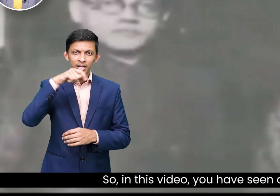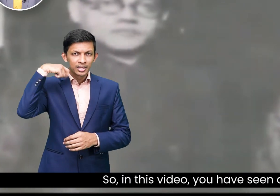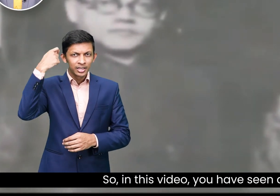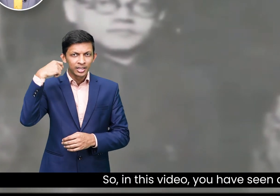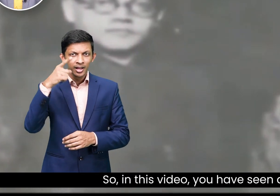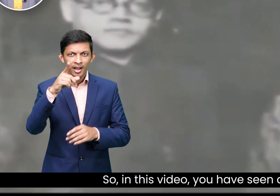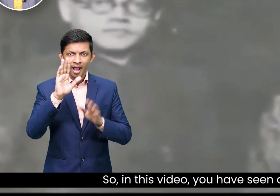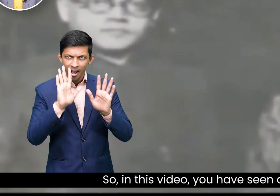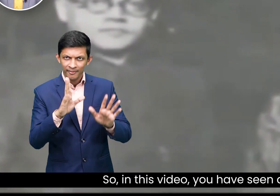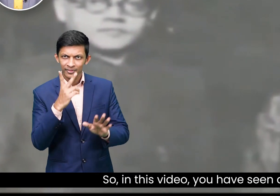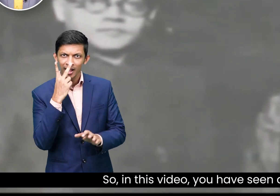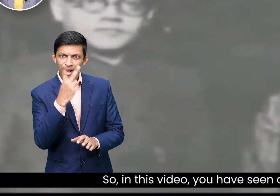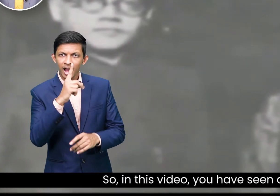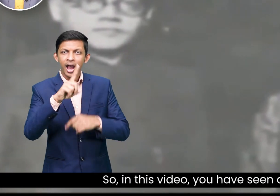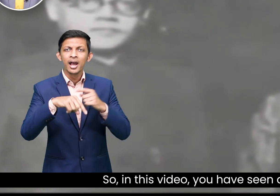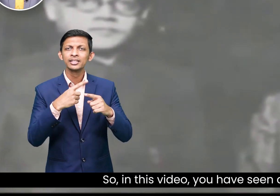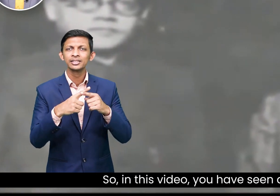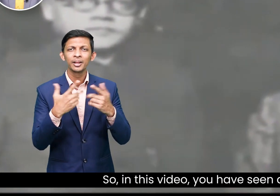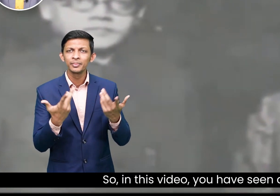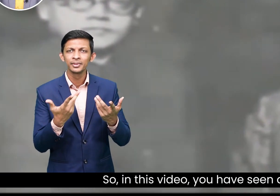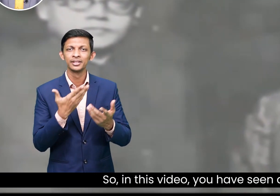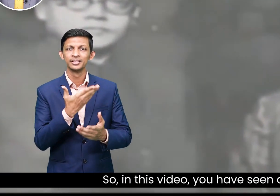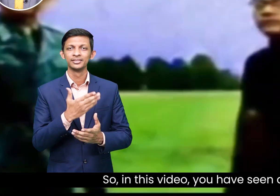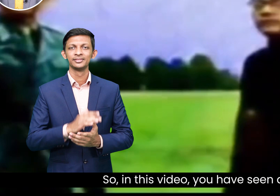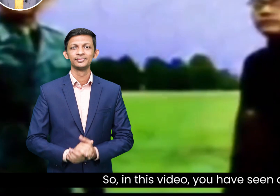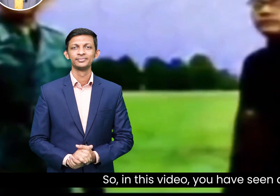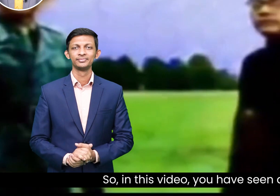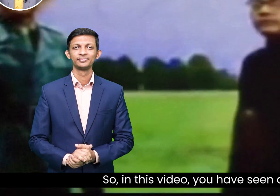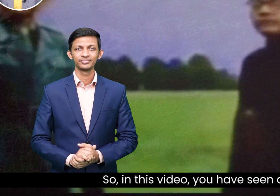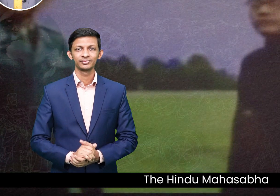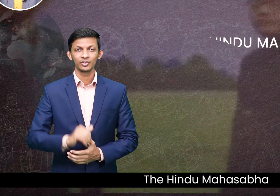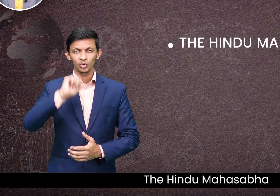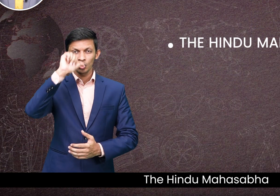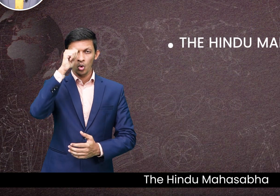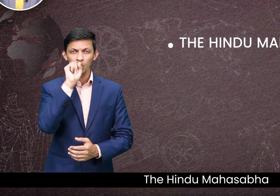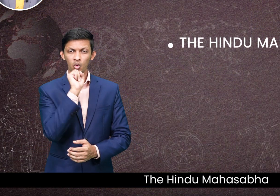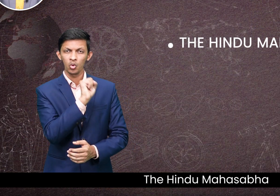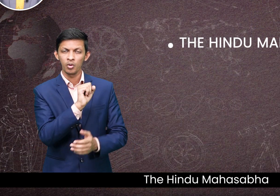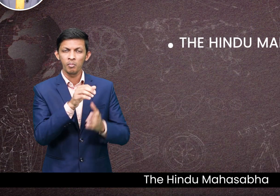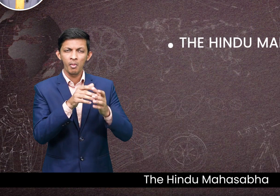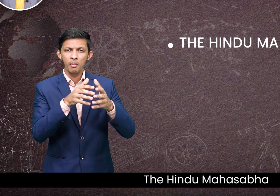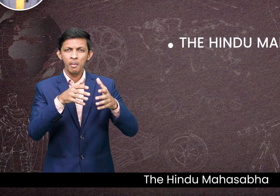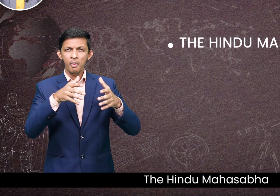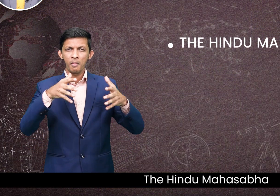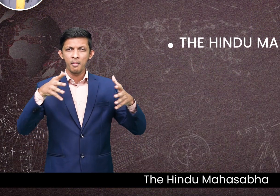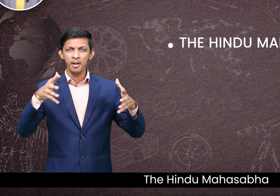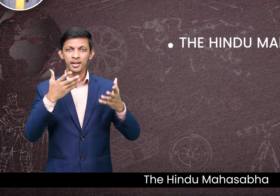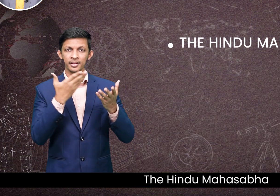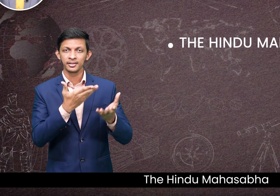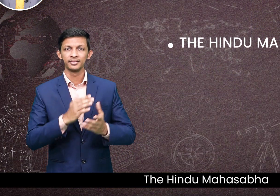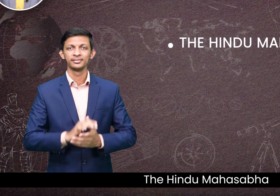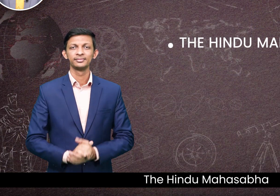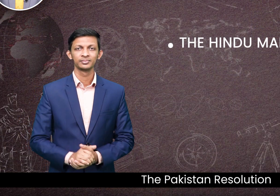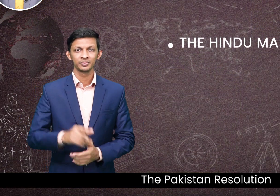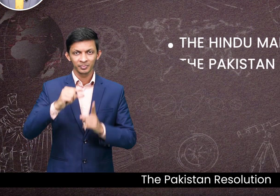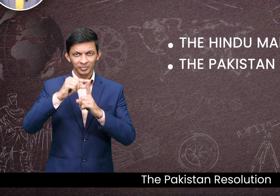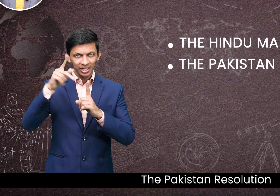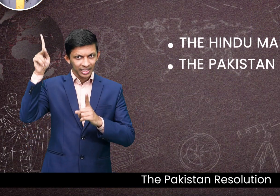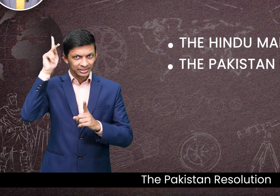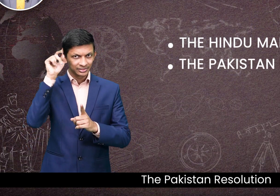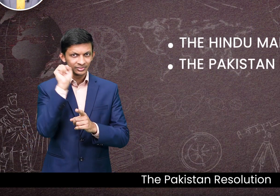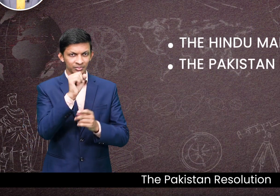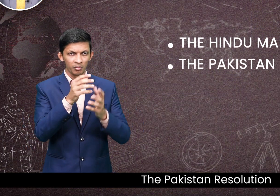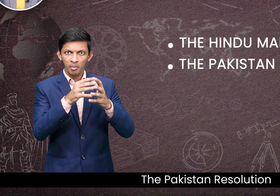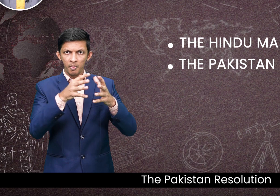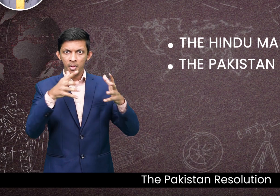So, in this video, you have seen about the Hindu Mahasabha,